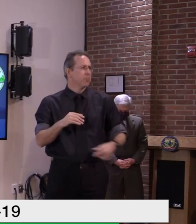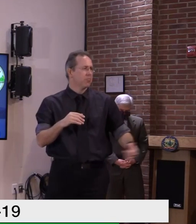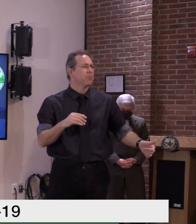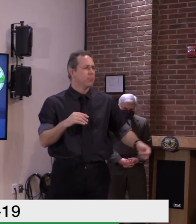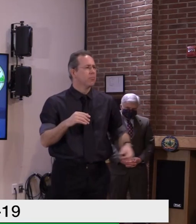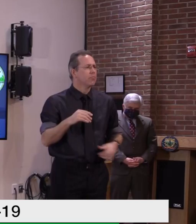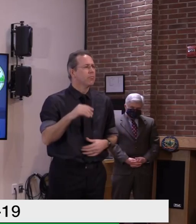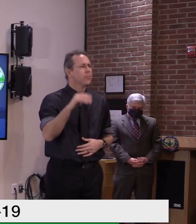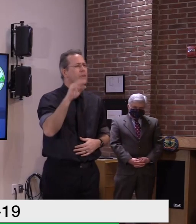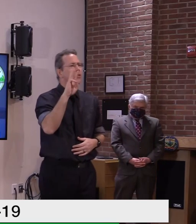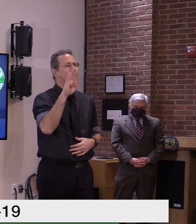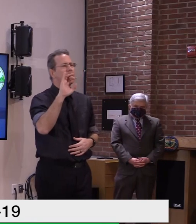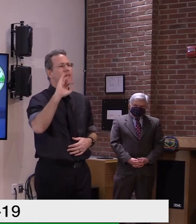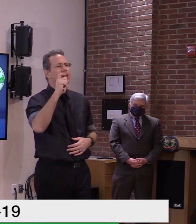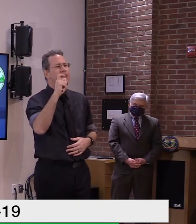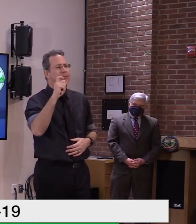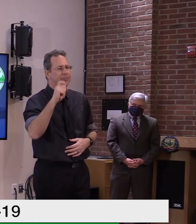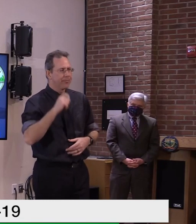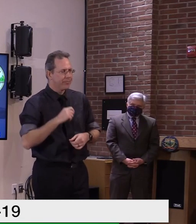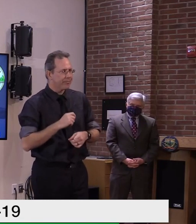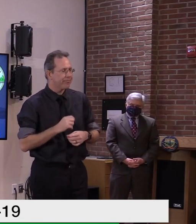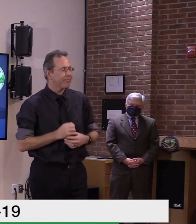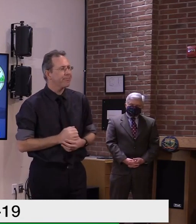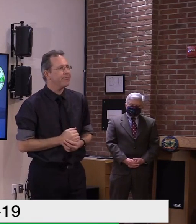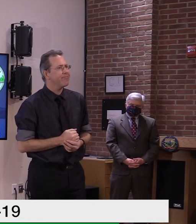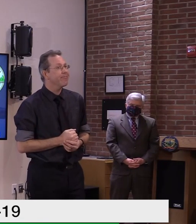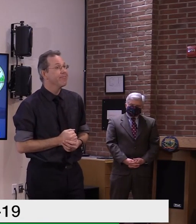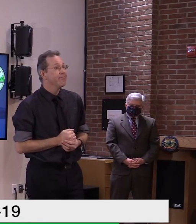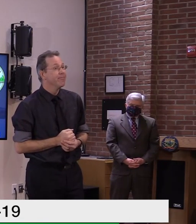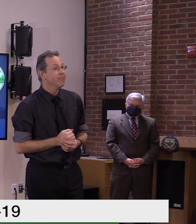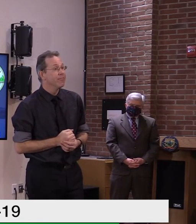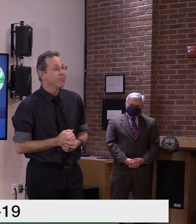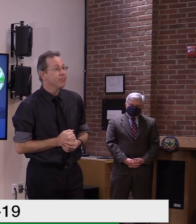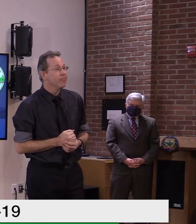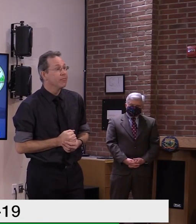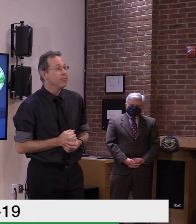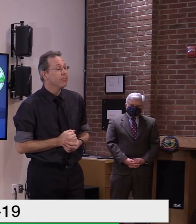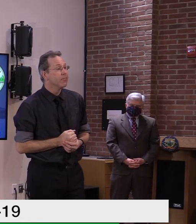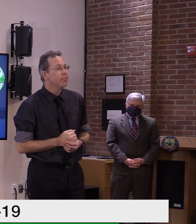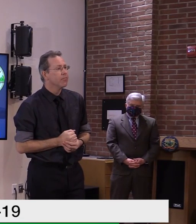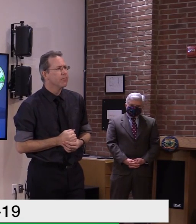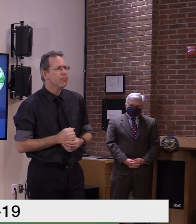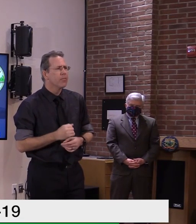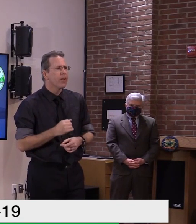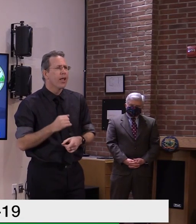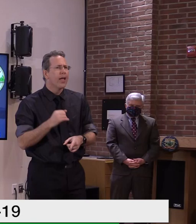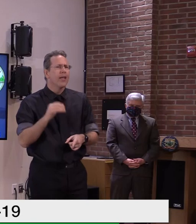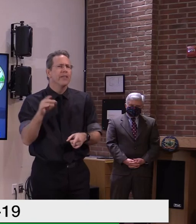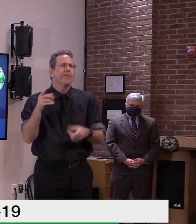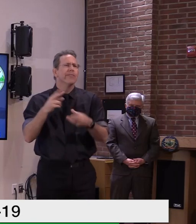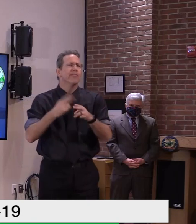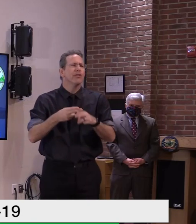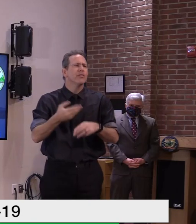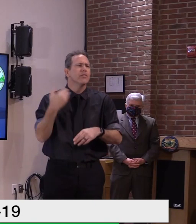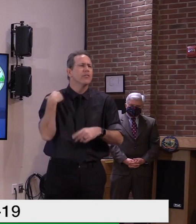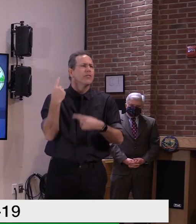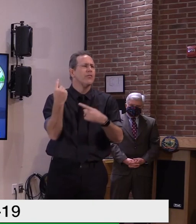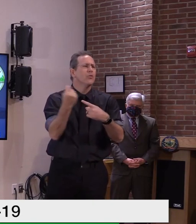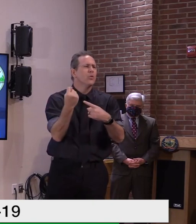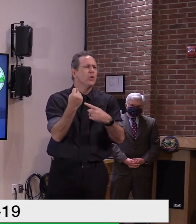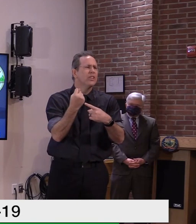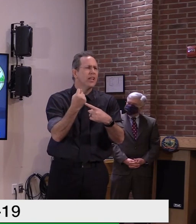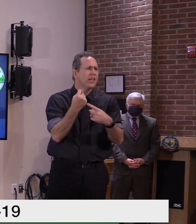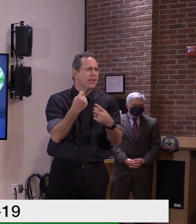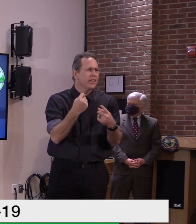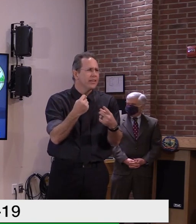you. Hi. On Tuesday, you said we had 32,000 vaccines allocated. Does that mean we have all of those